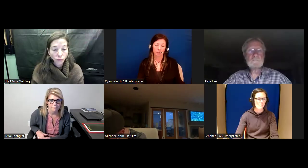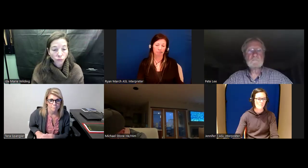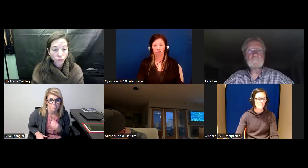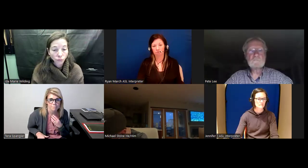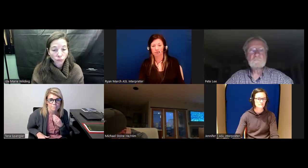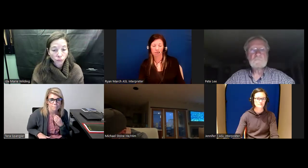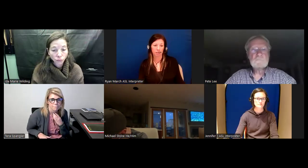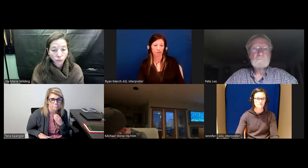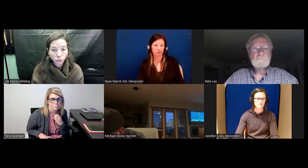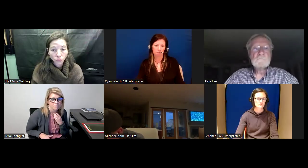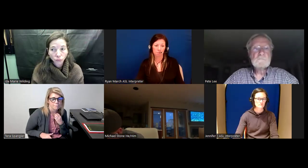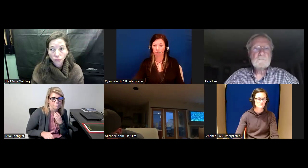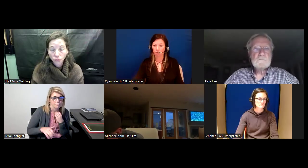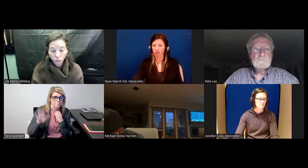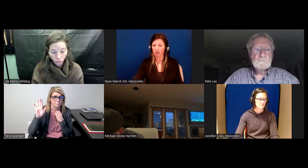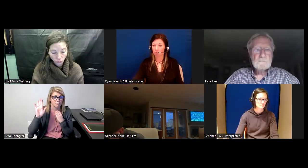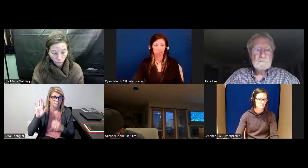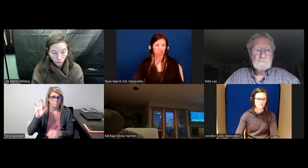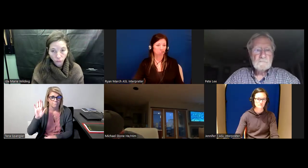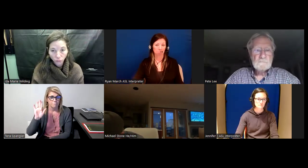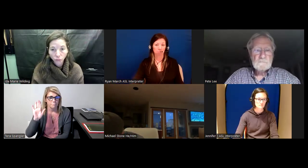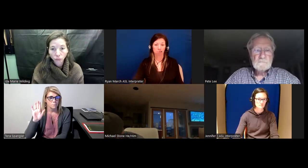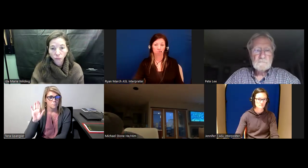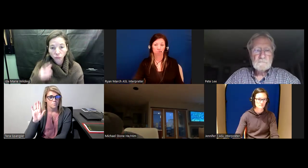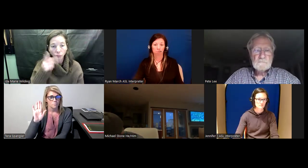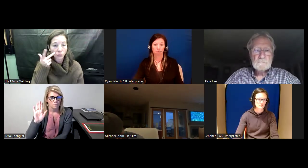I mean, I don't know.